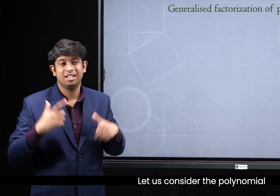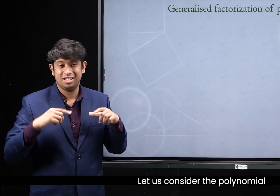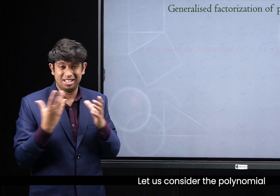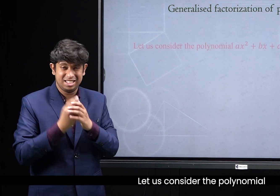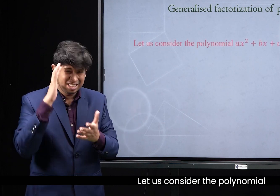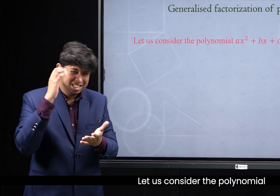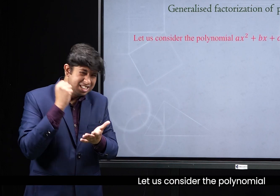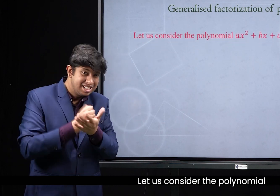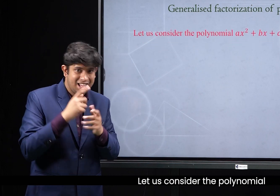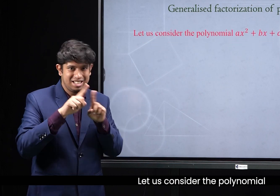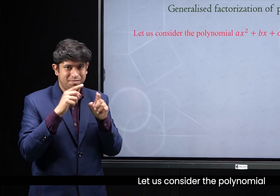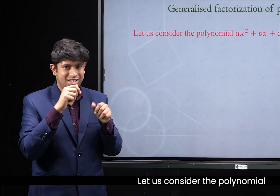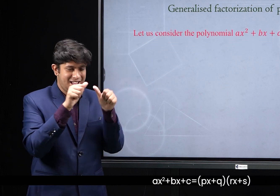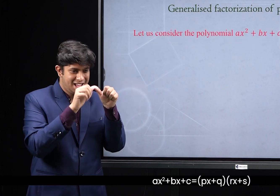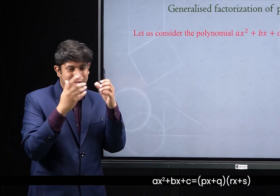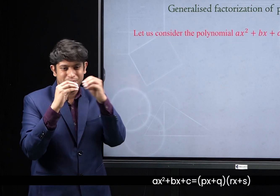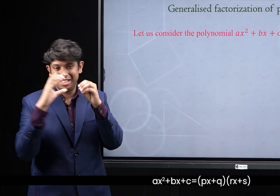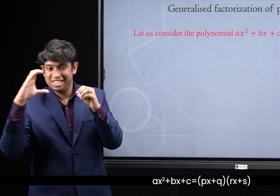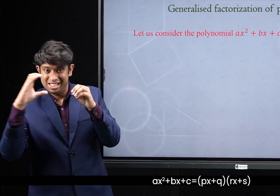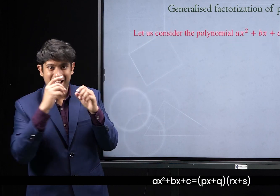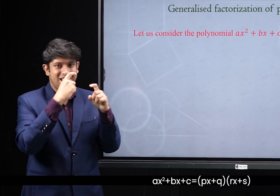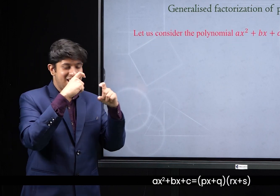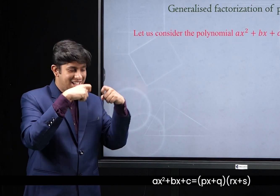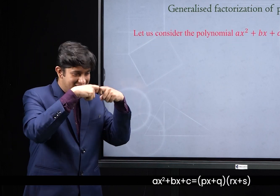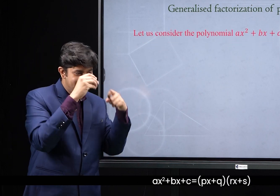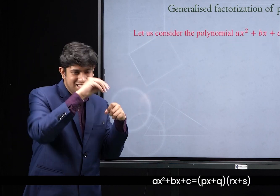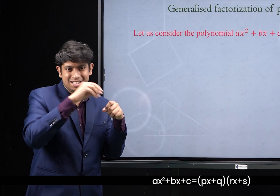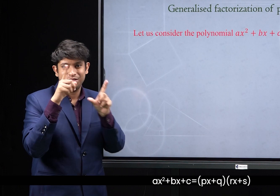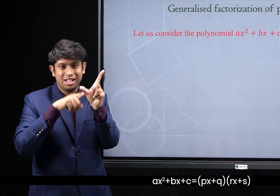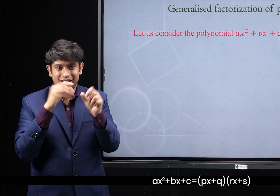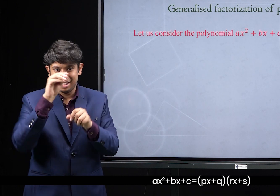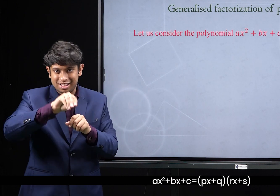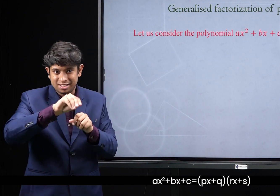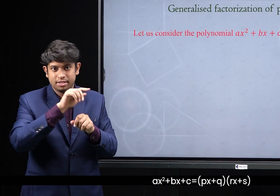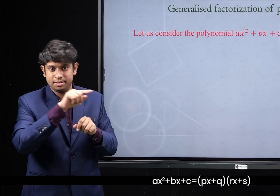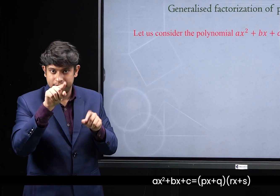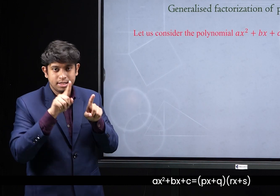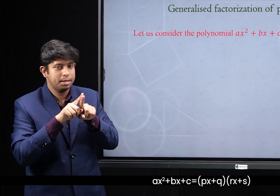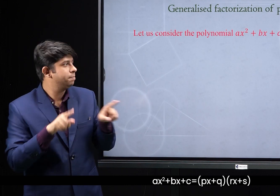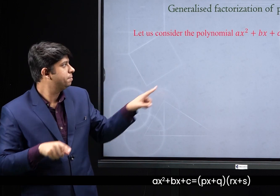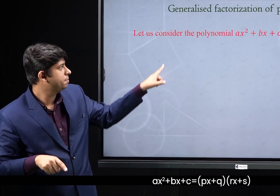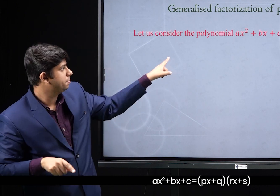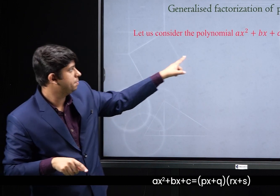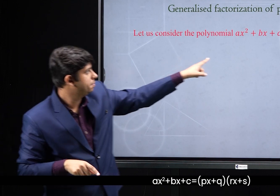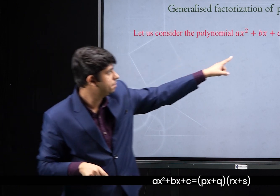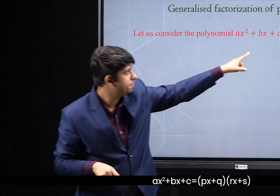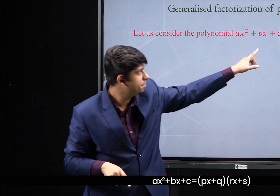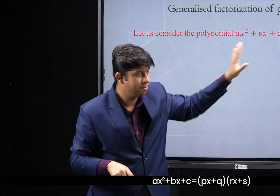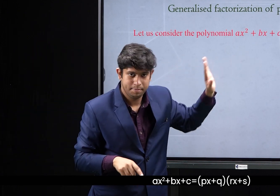Let us consider the polynomial ax square plus bx plus c, which is equal to px plus q into rx plus